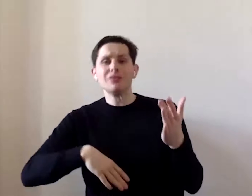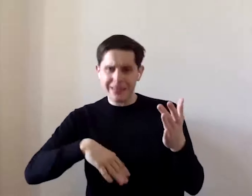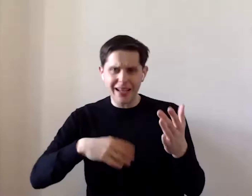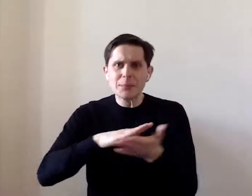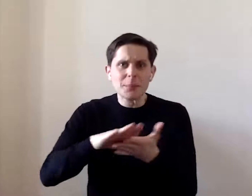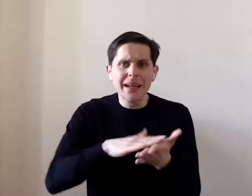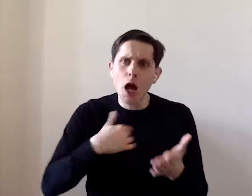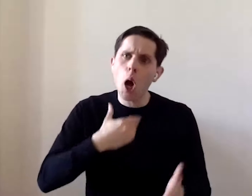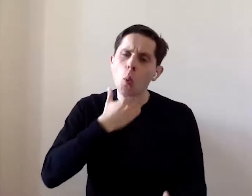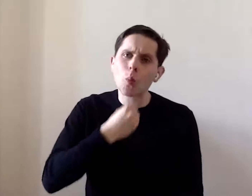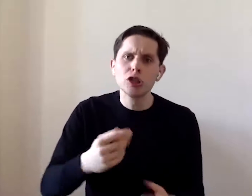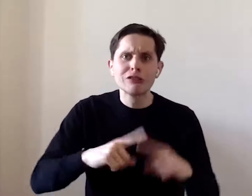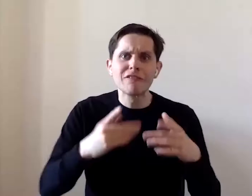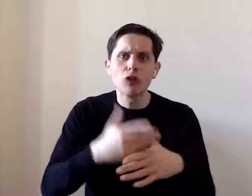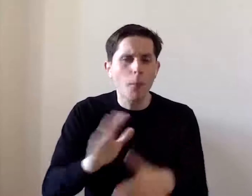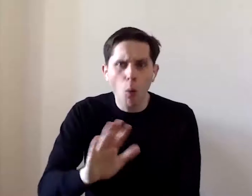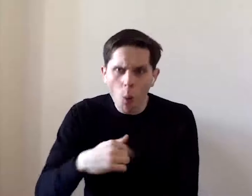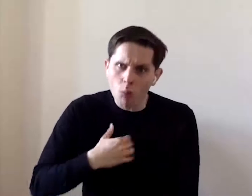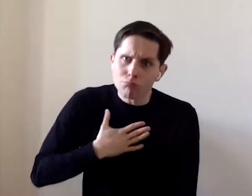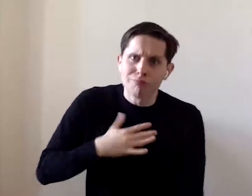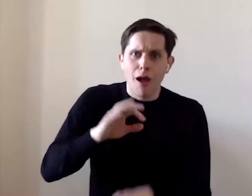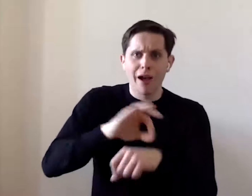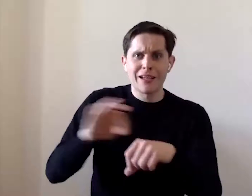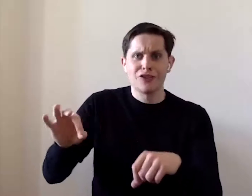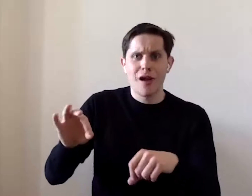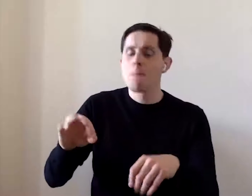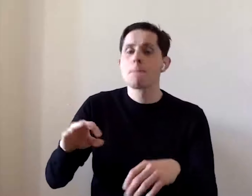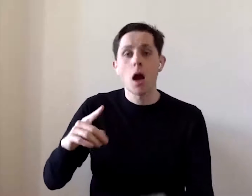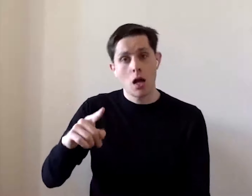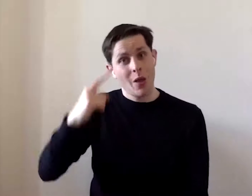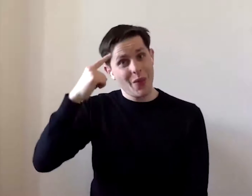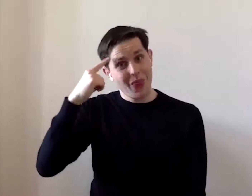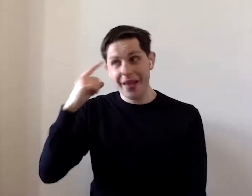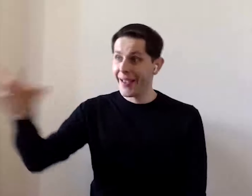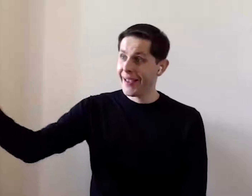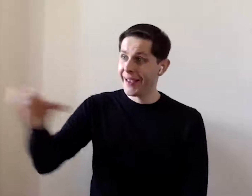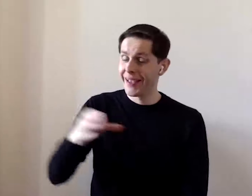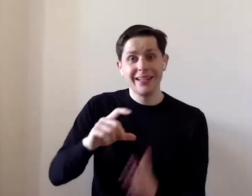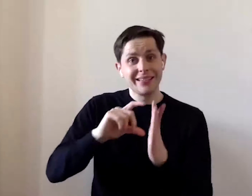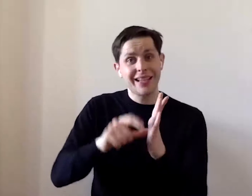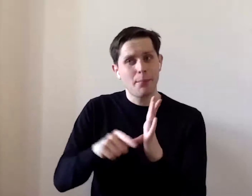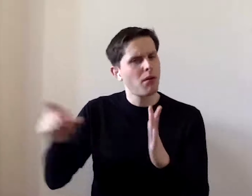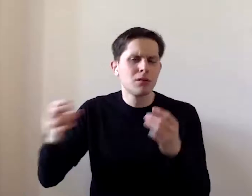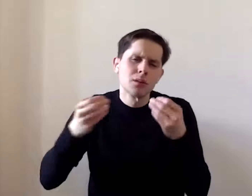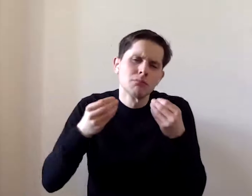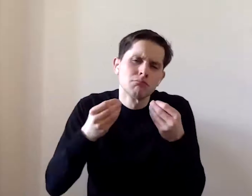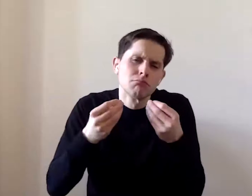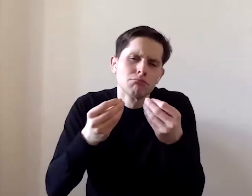want to do it again and that we don't want to be in architecture, but I think it's wrong to say